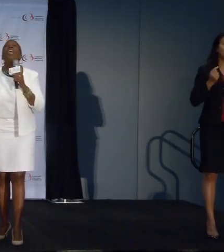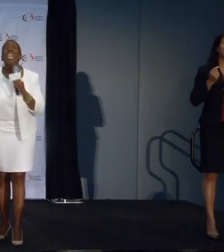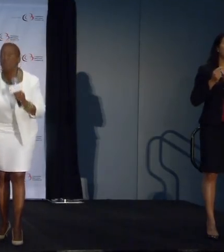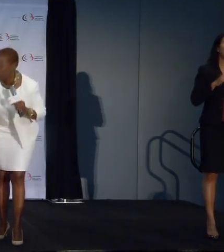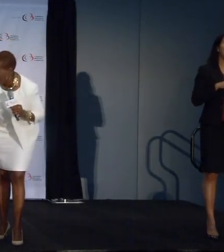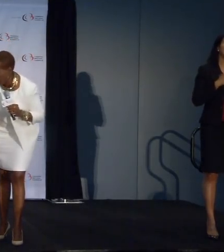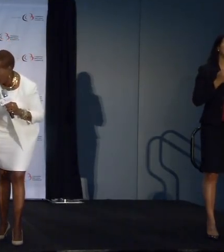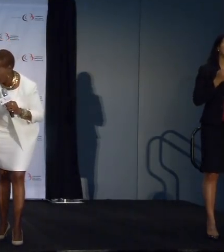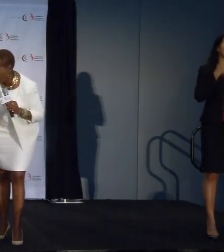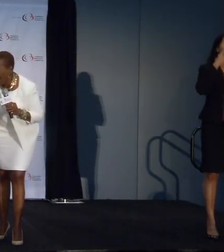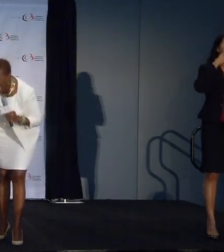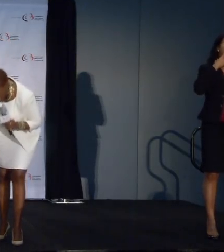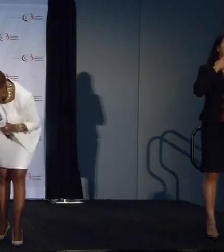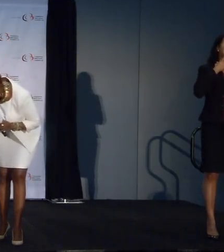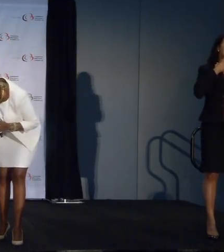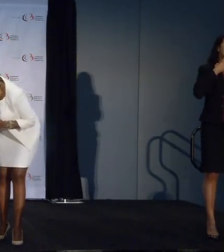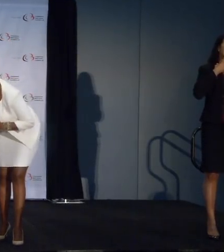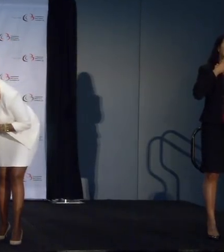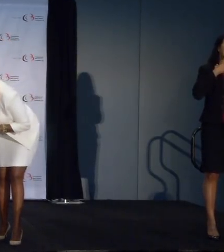to weep